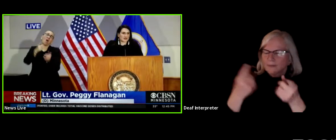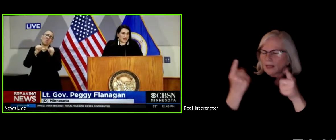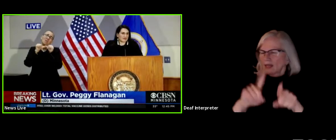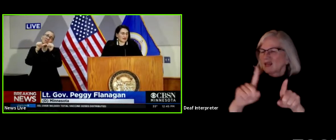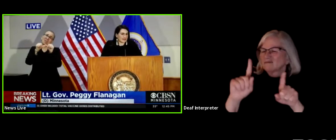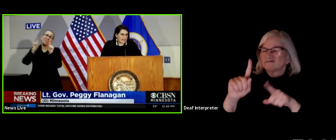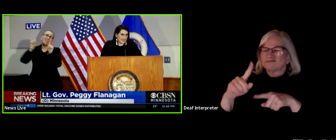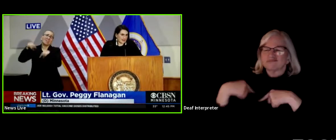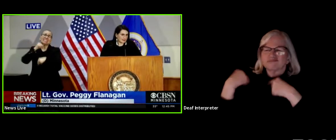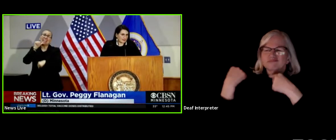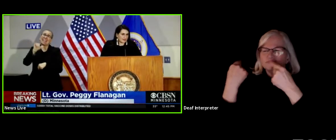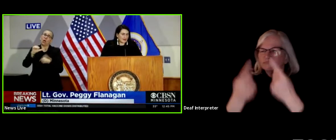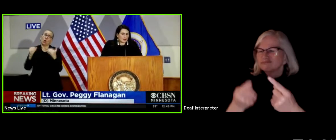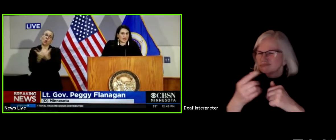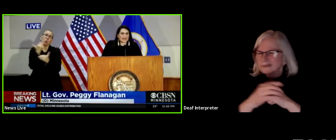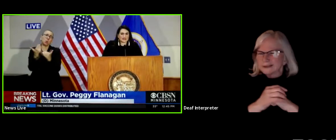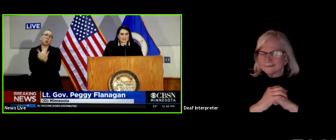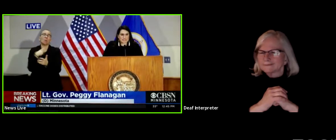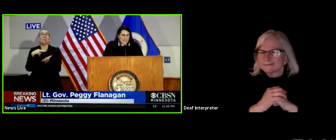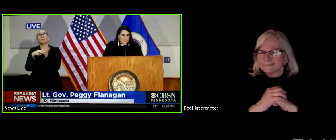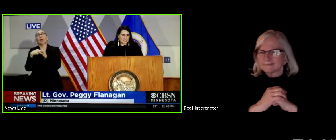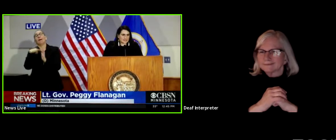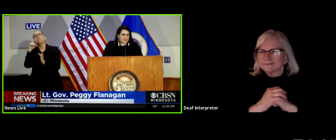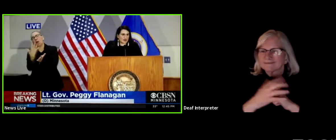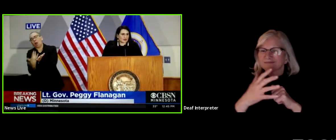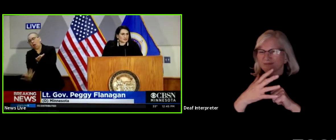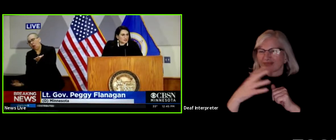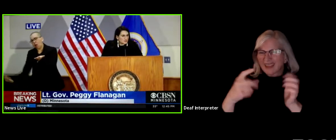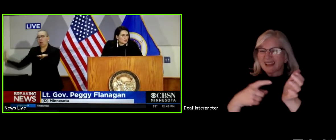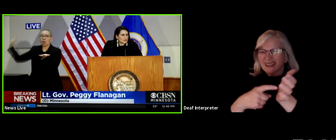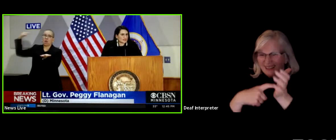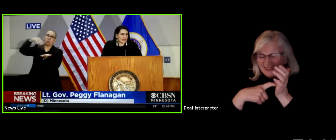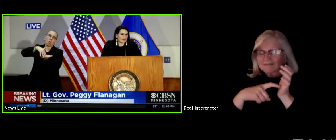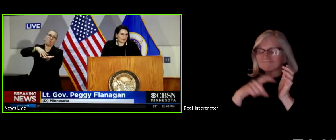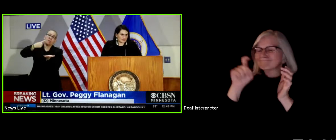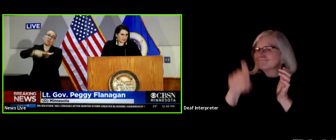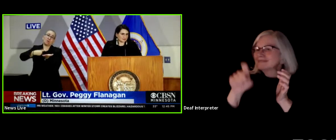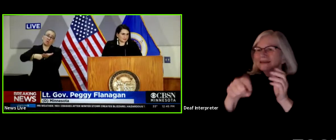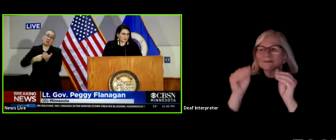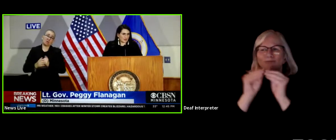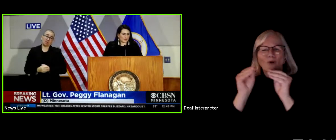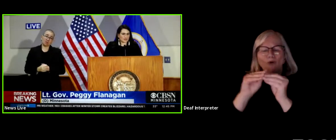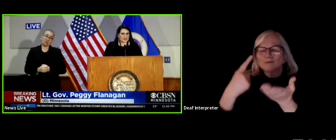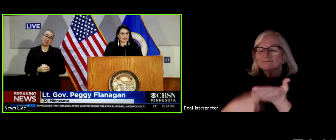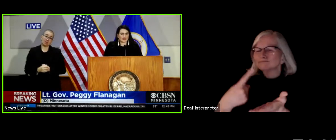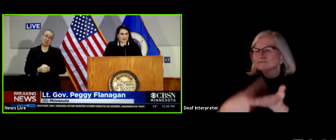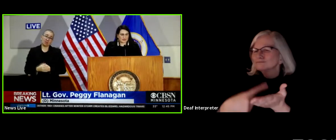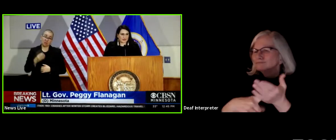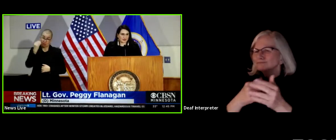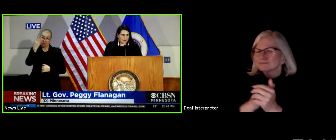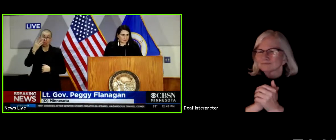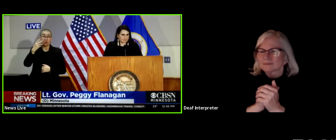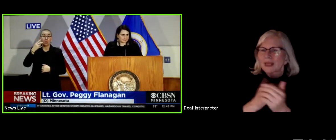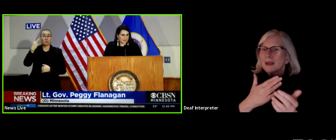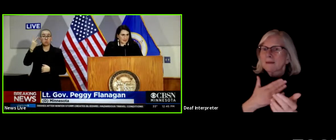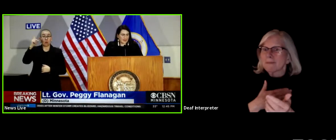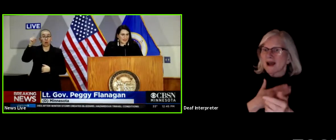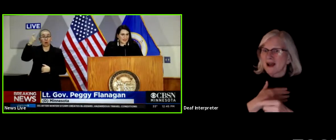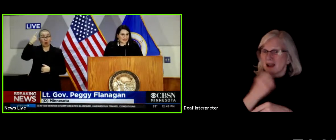we need to have again. My understanding is that there are 2 capitals where you can carry a